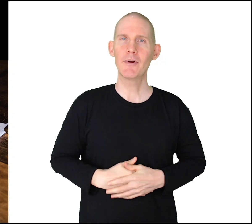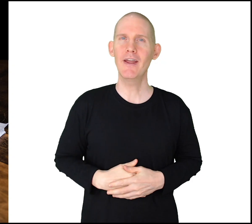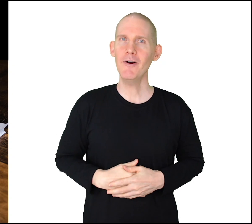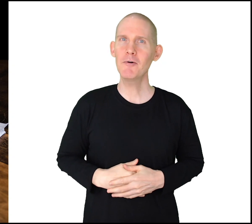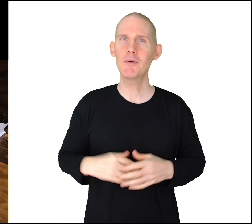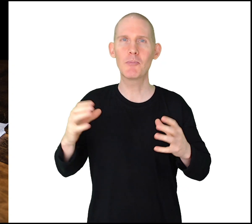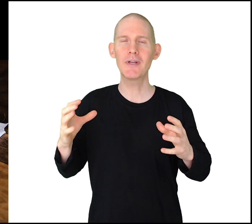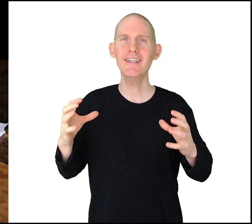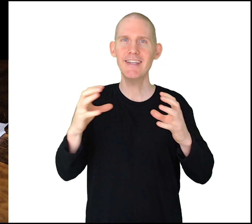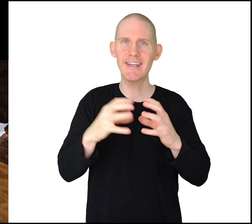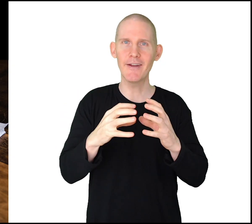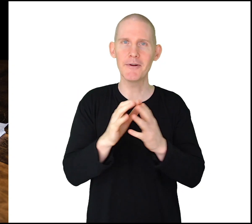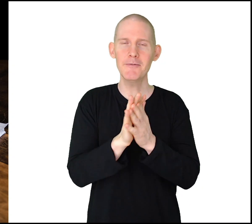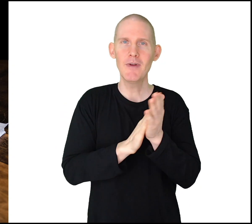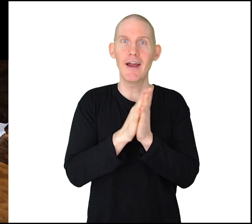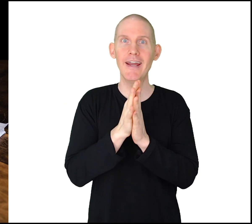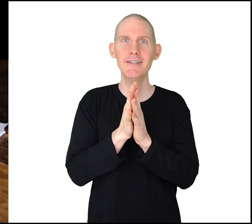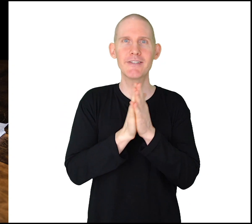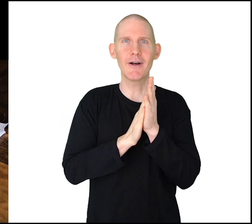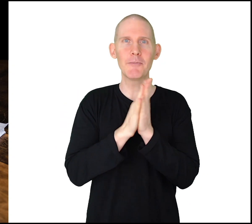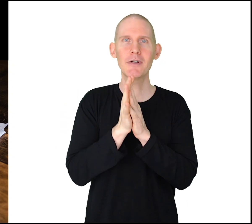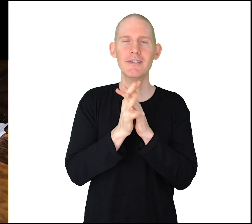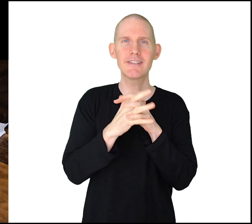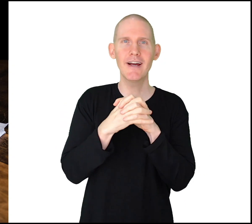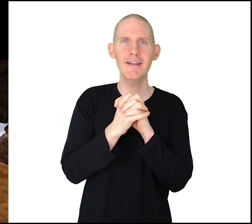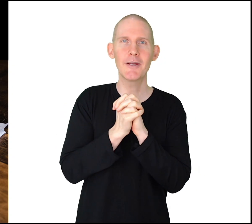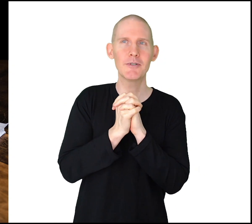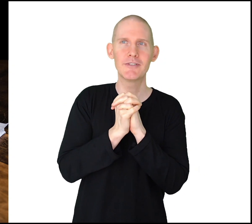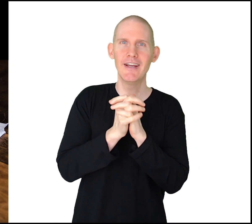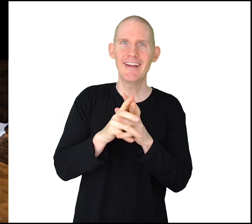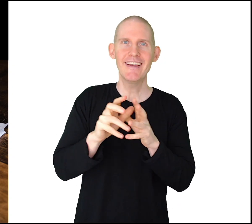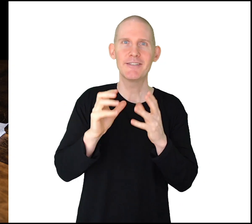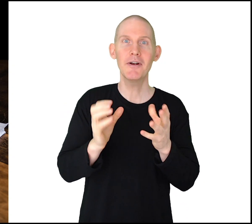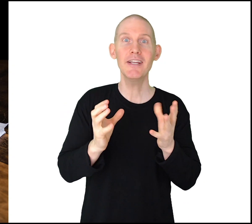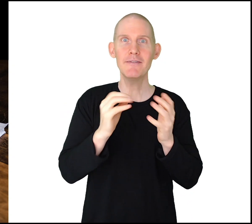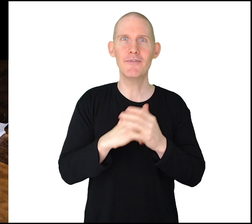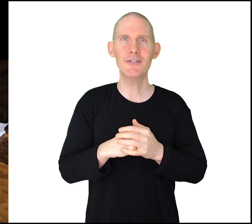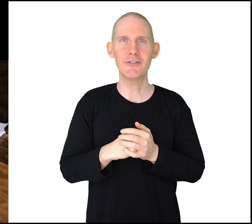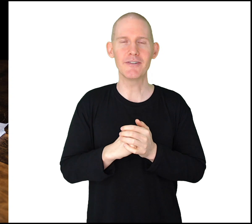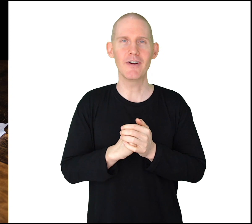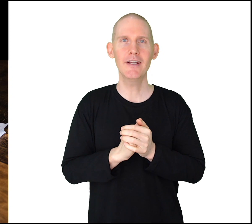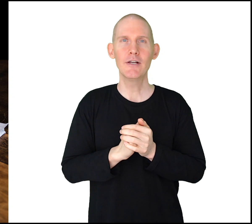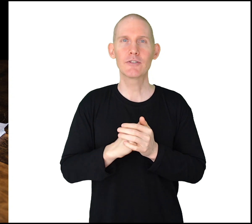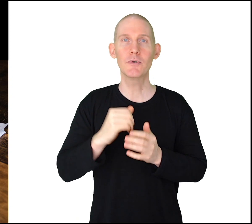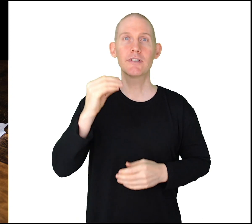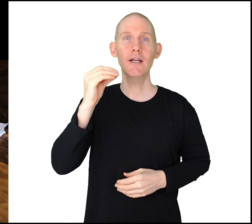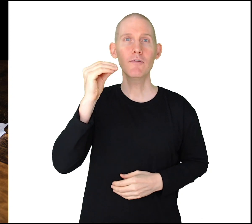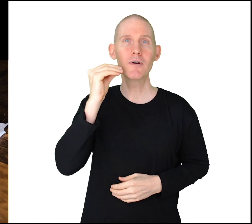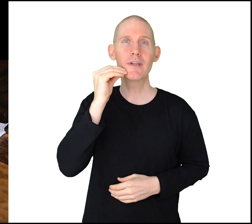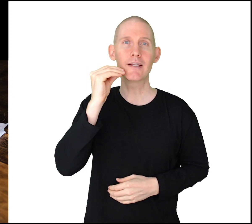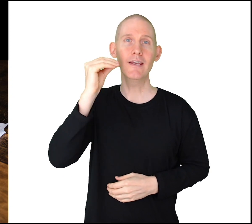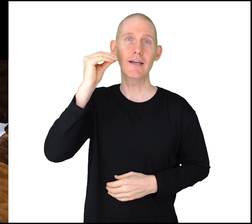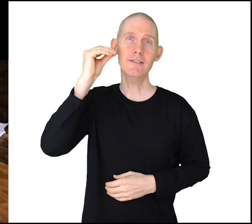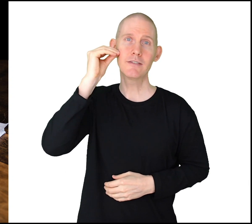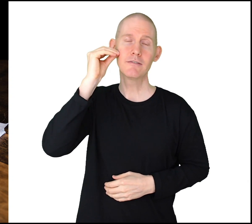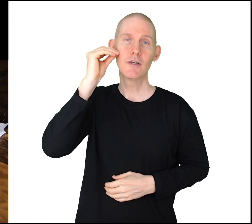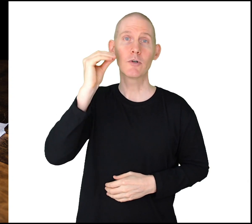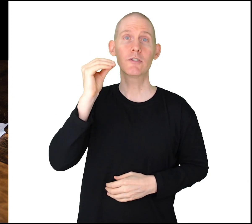now when we bring it together, ASL, American Sign Language, is very efficient, right? So instead of going like this, we're just going to